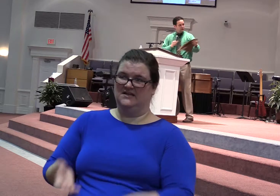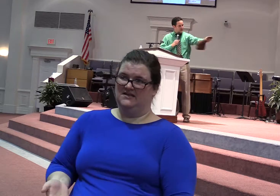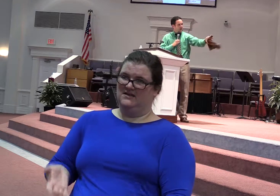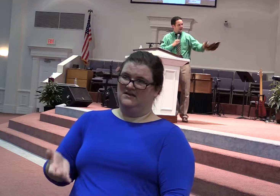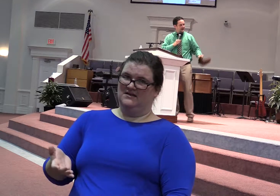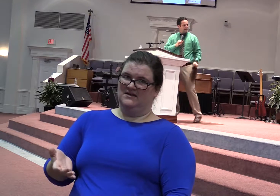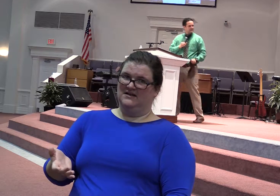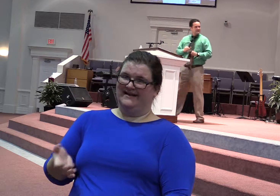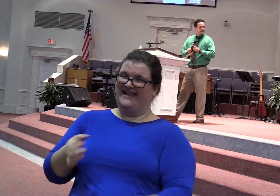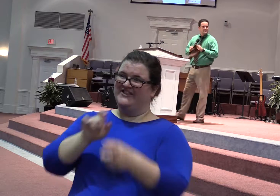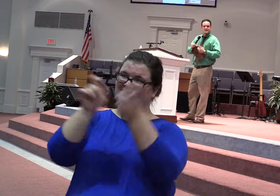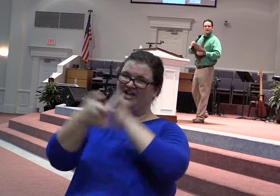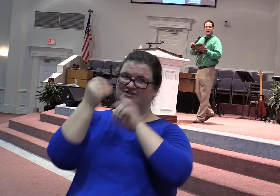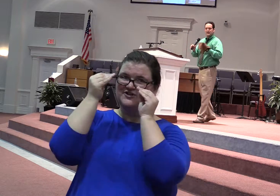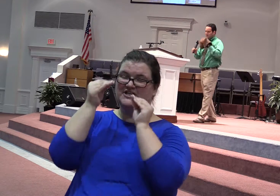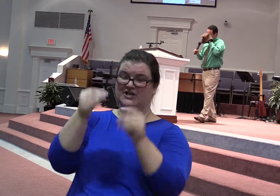Right. That's true. You know many of them.